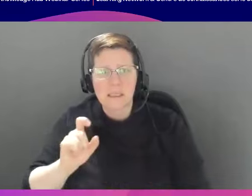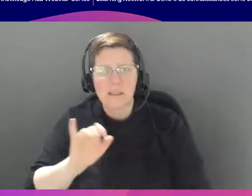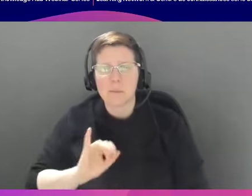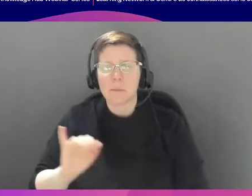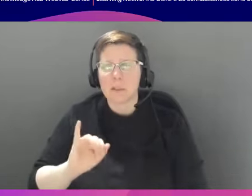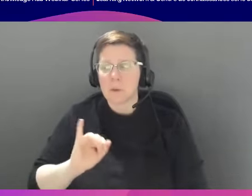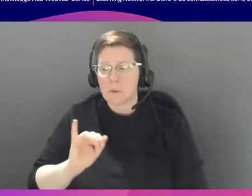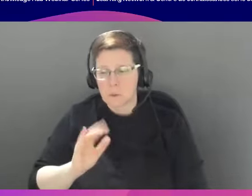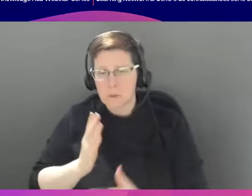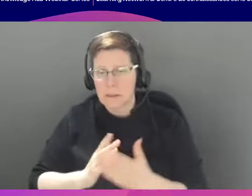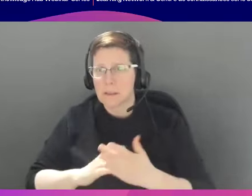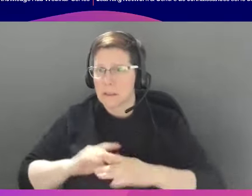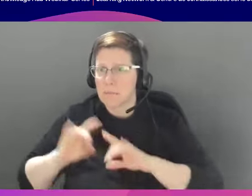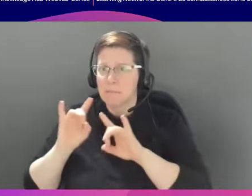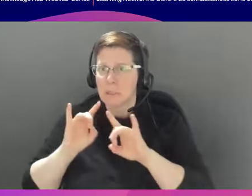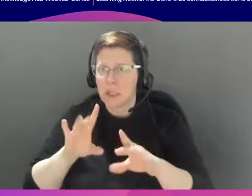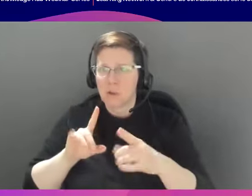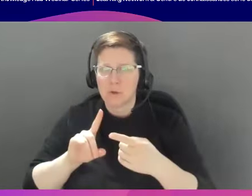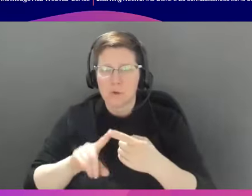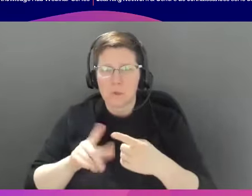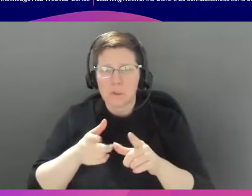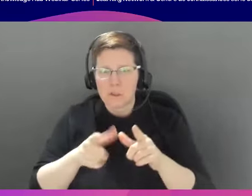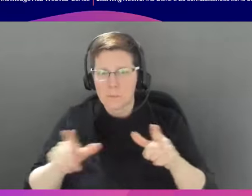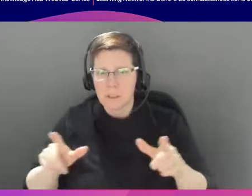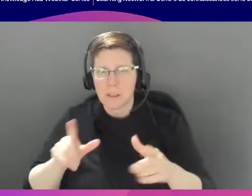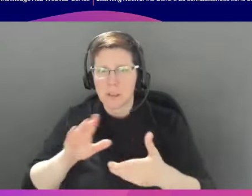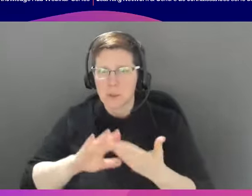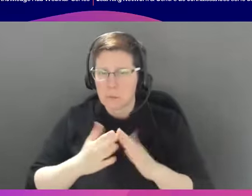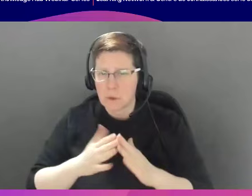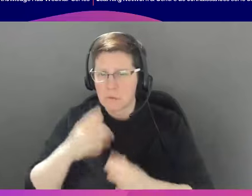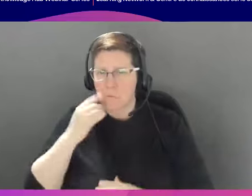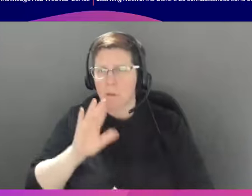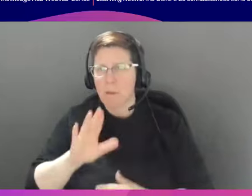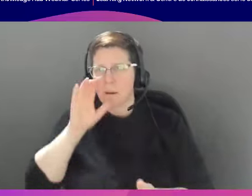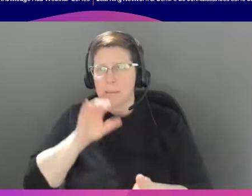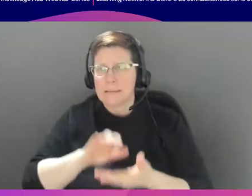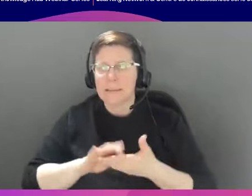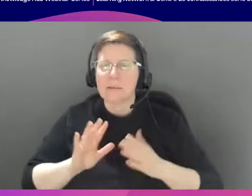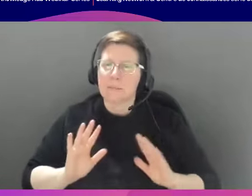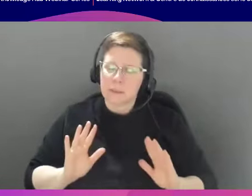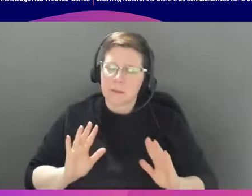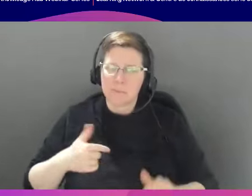this community for their beliefs, but I'm not as well versed in that, unfortunately.